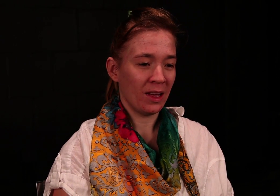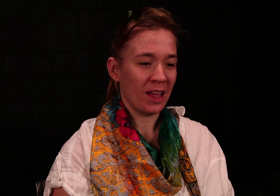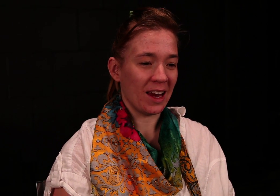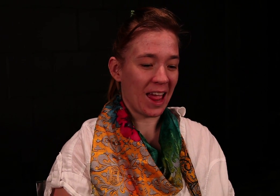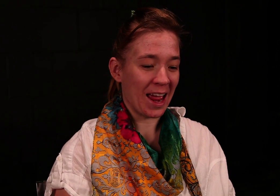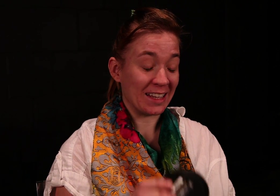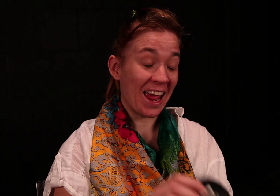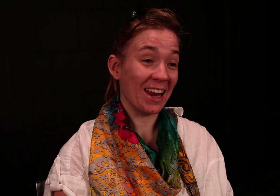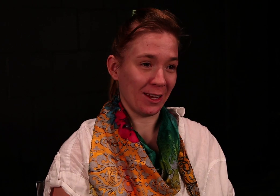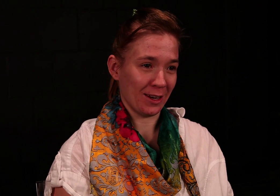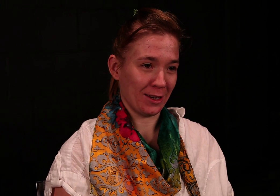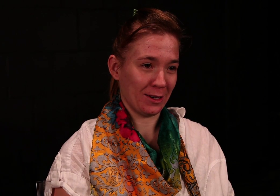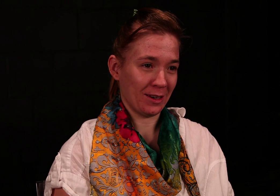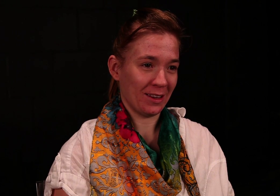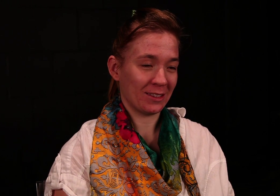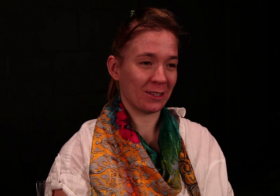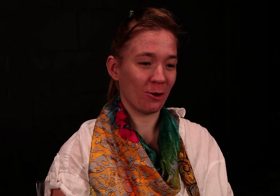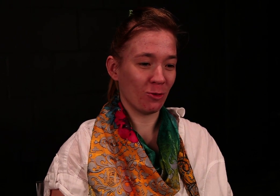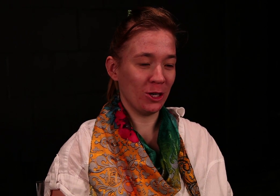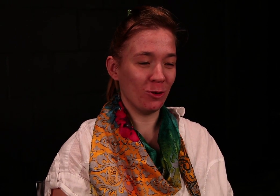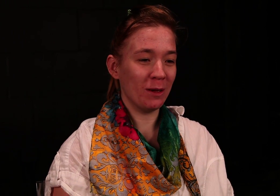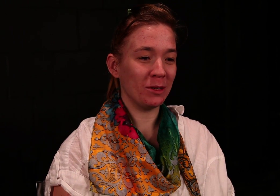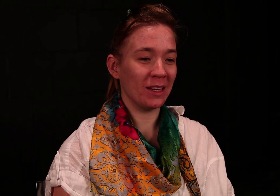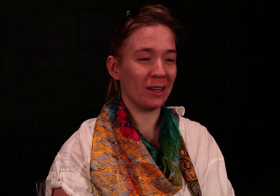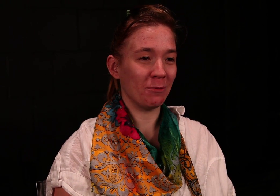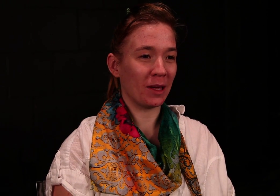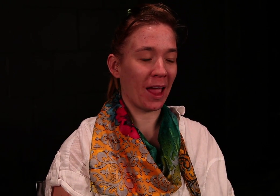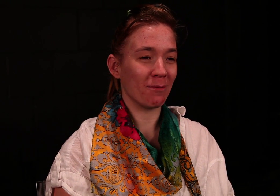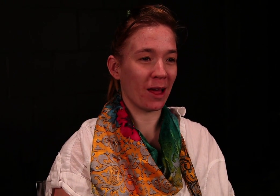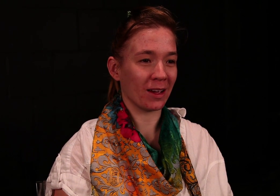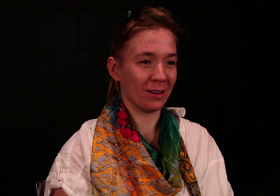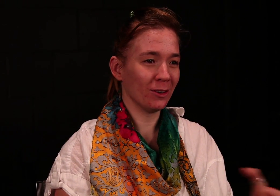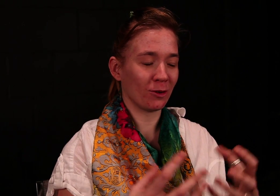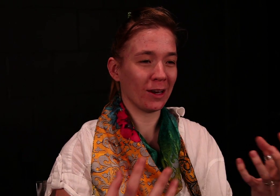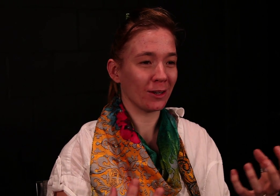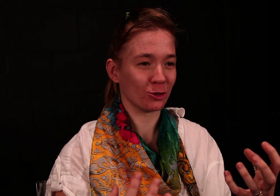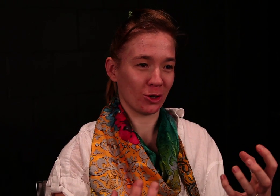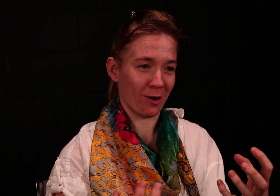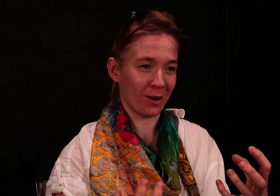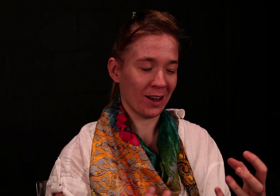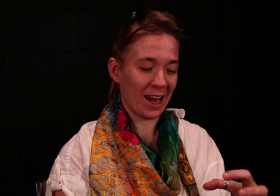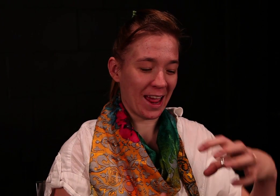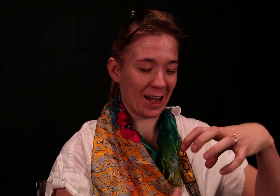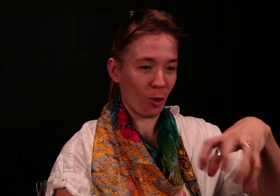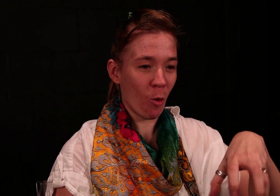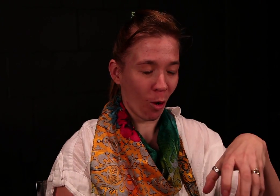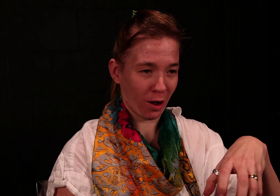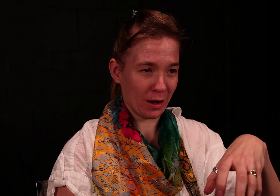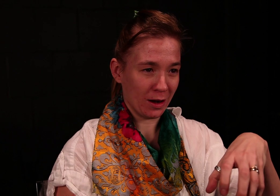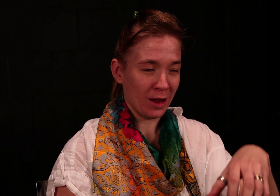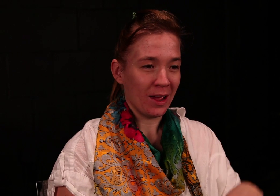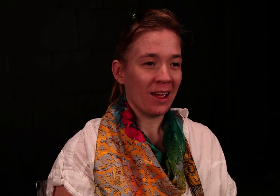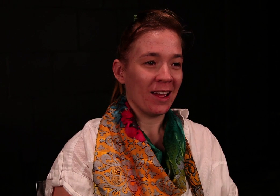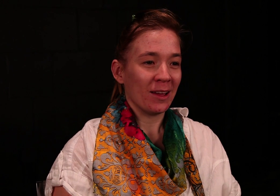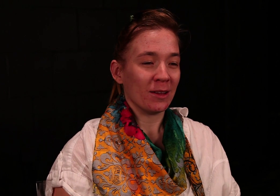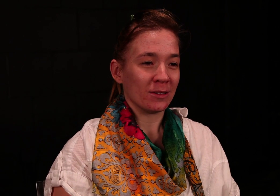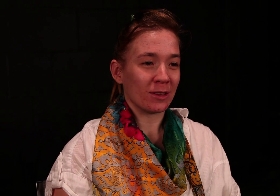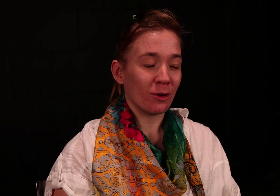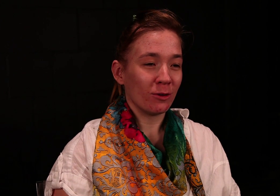And it had candy in it. So when you emptied it, it became like a little collector jar. And it had a cork. So he